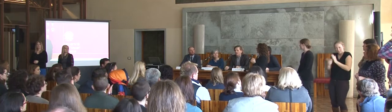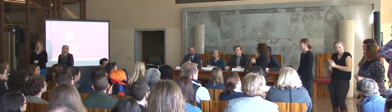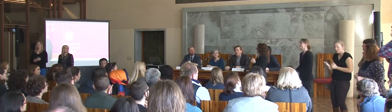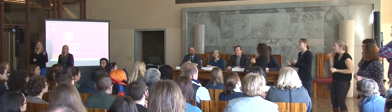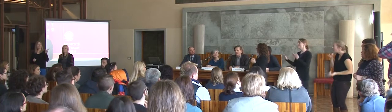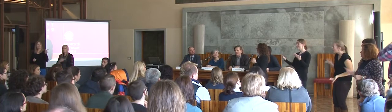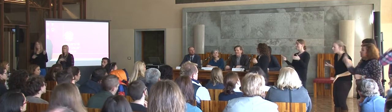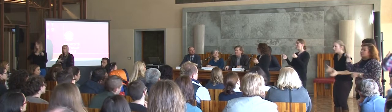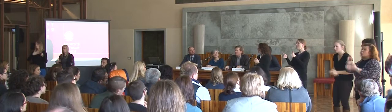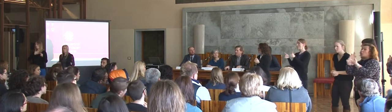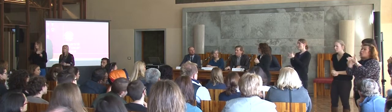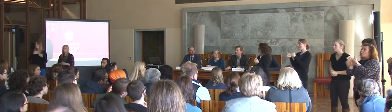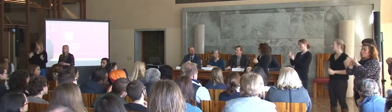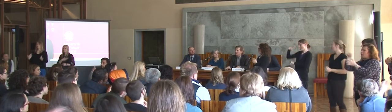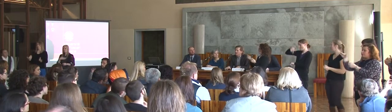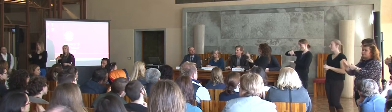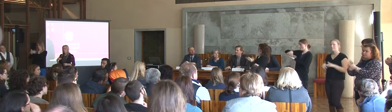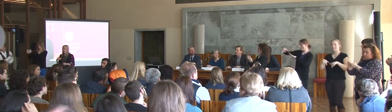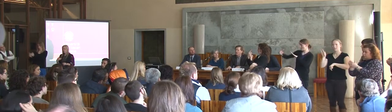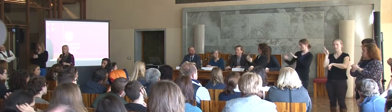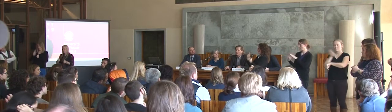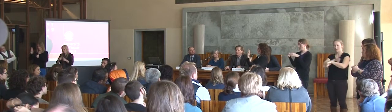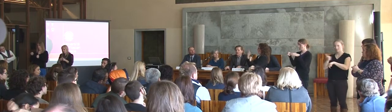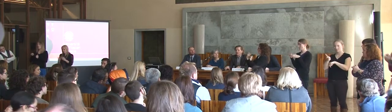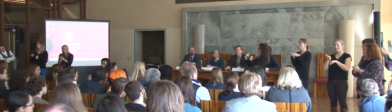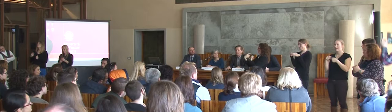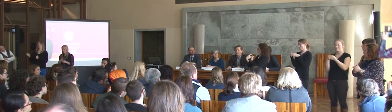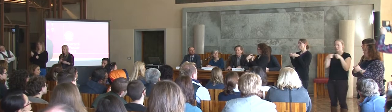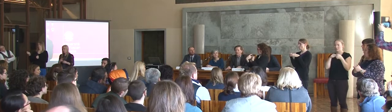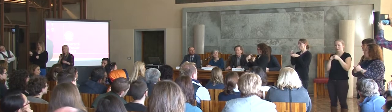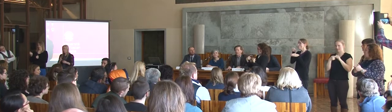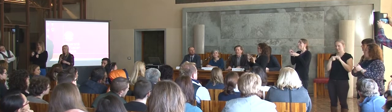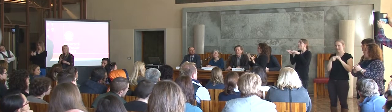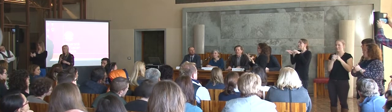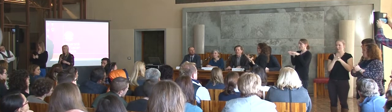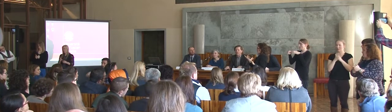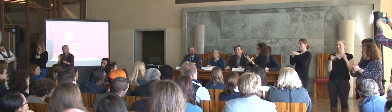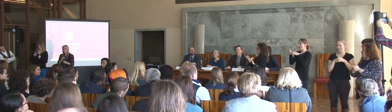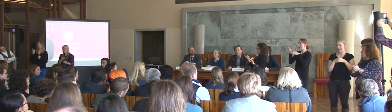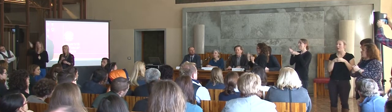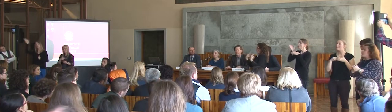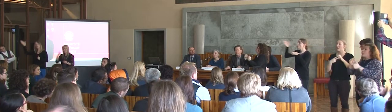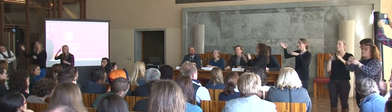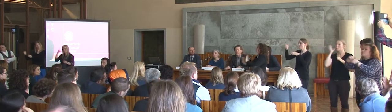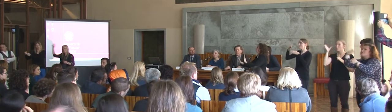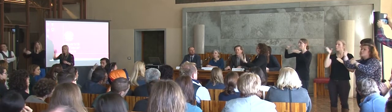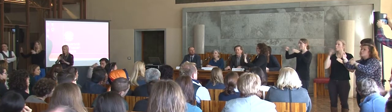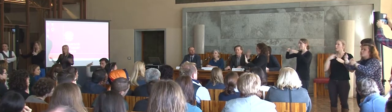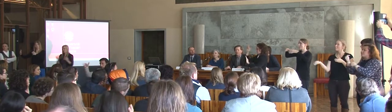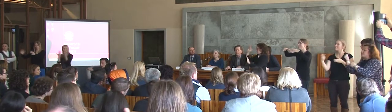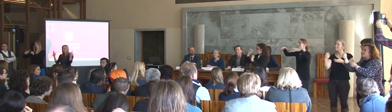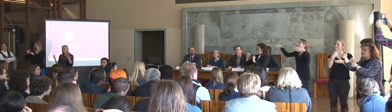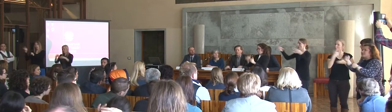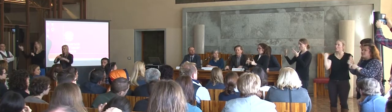The partners in this project is just a small amount of the partners we will have in the future. In the future, we